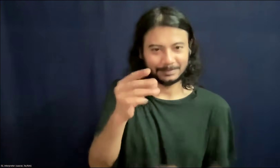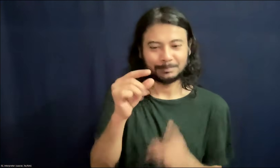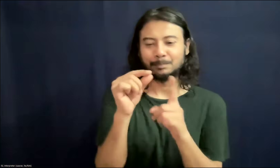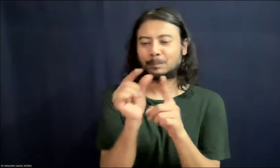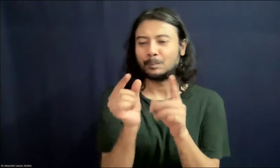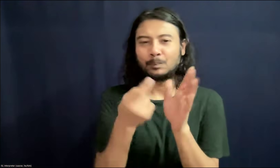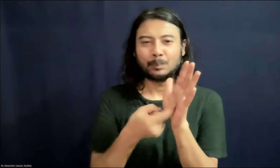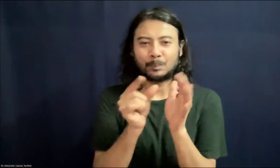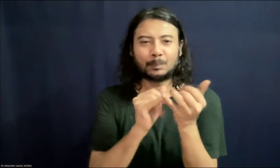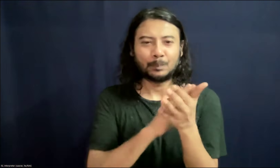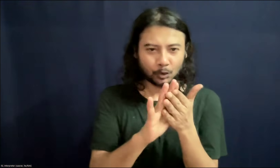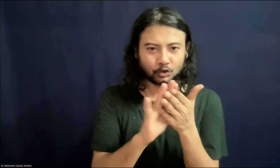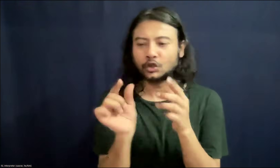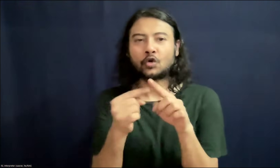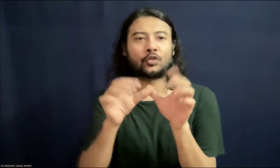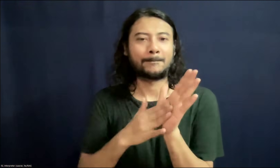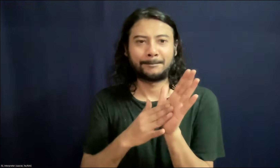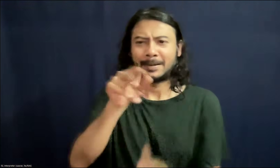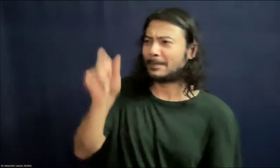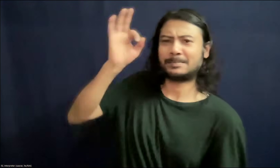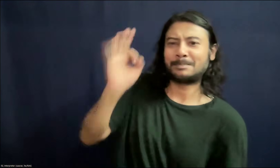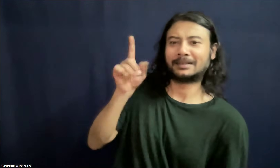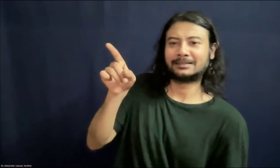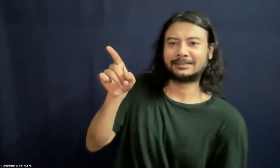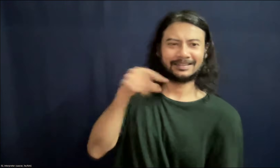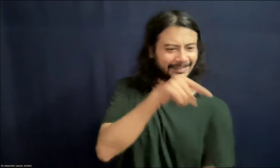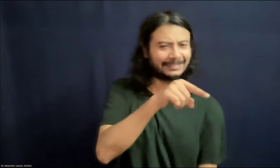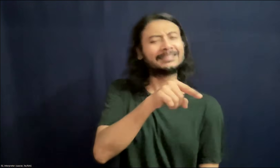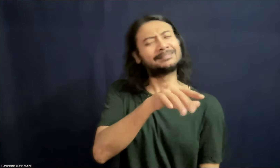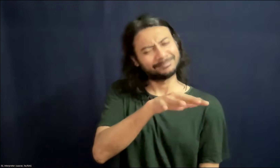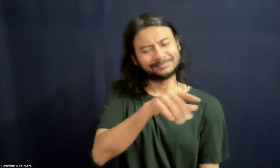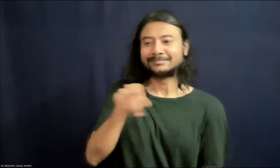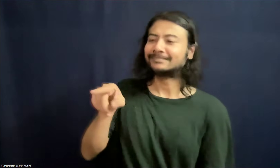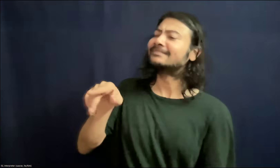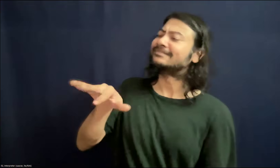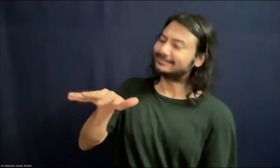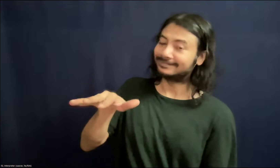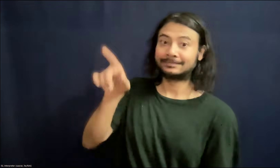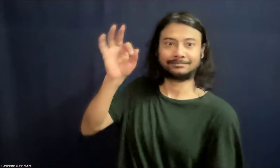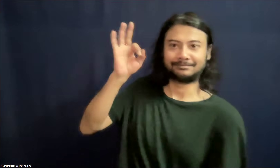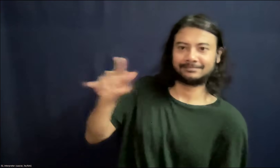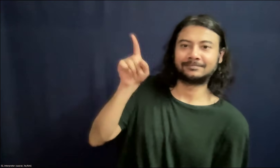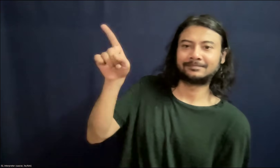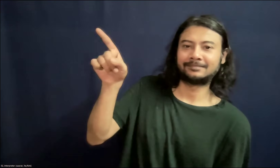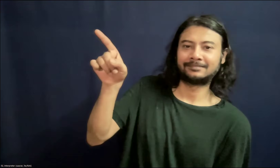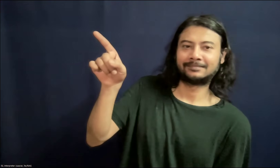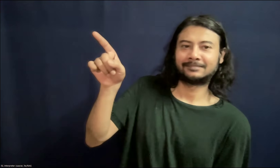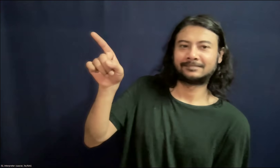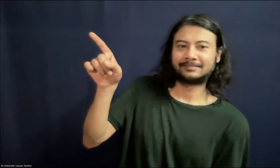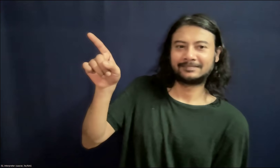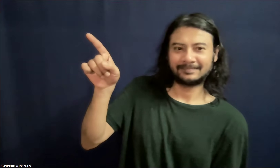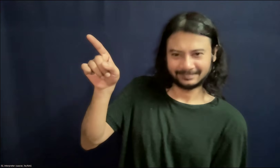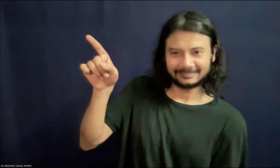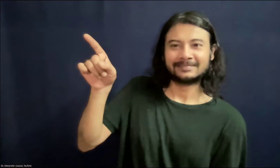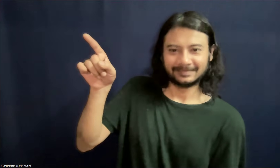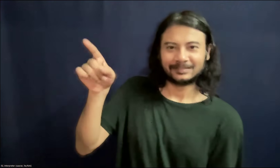people that we just learned. Material world, people living in material world, people living in spiritual world. So Krishna is saying, I am